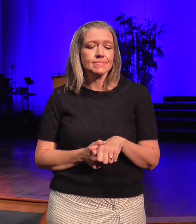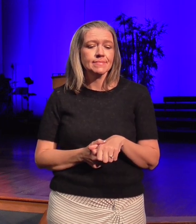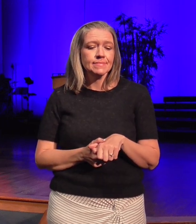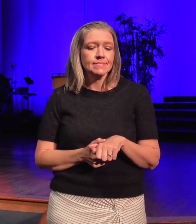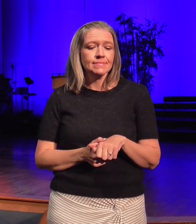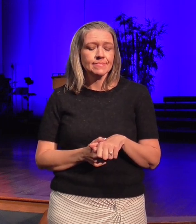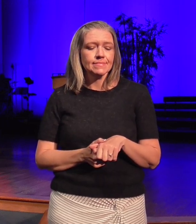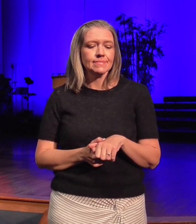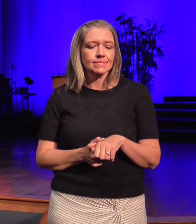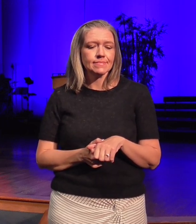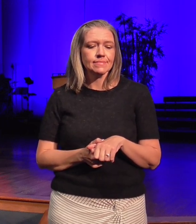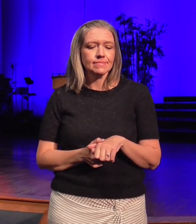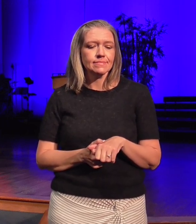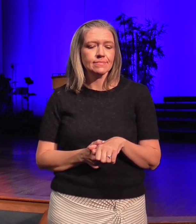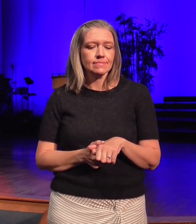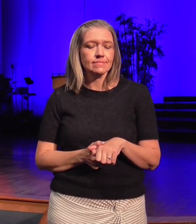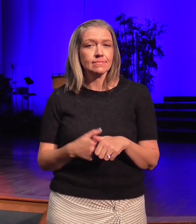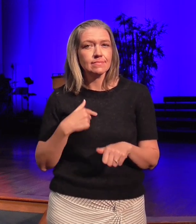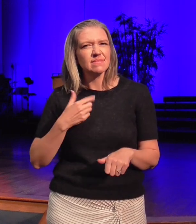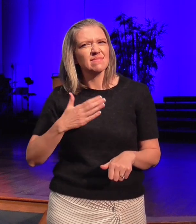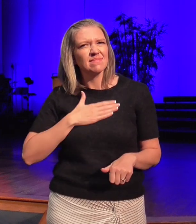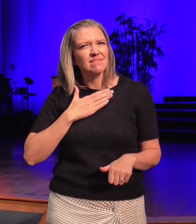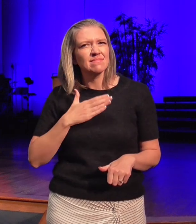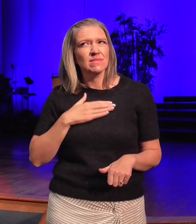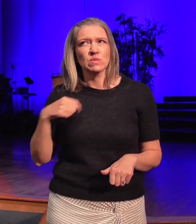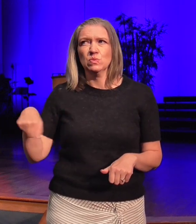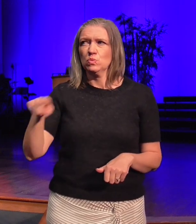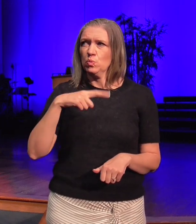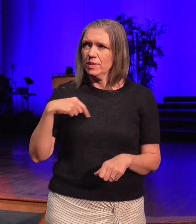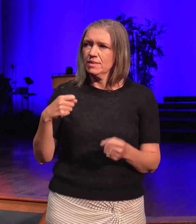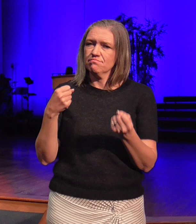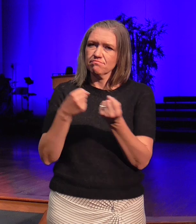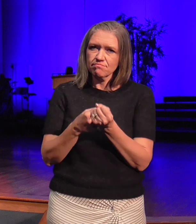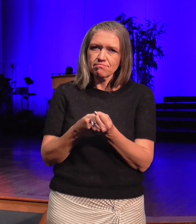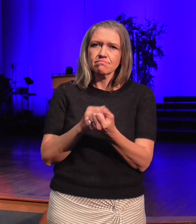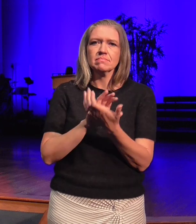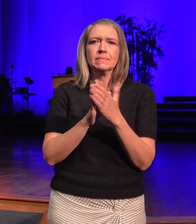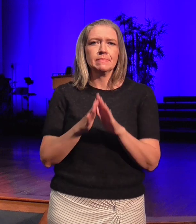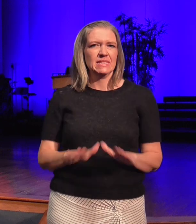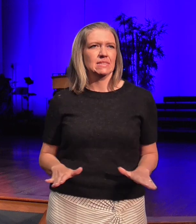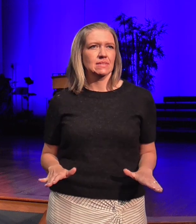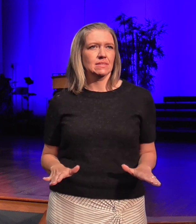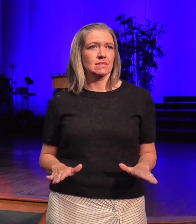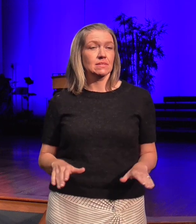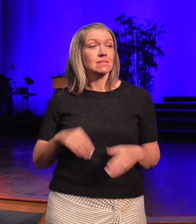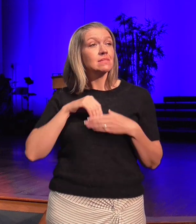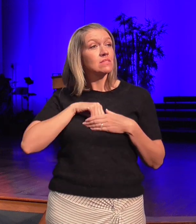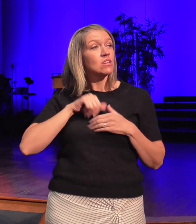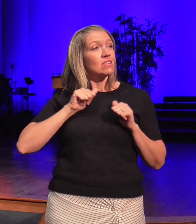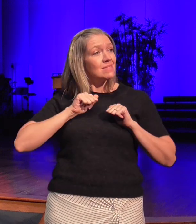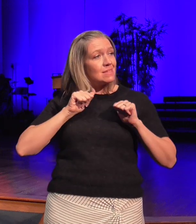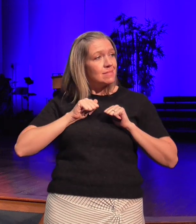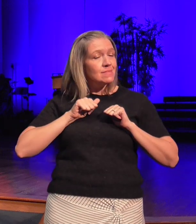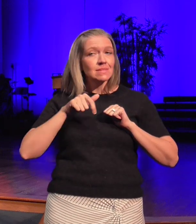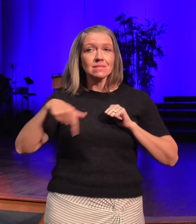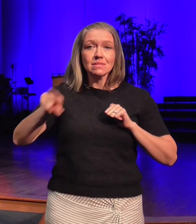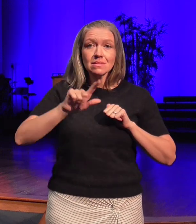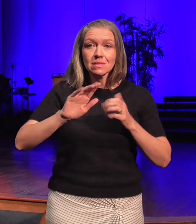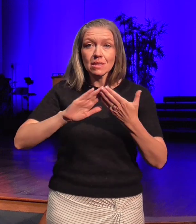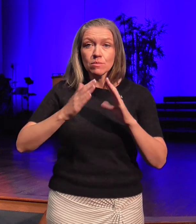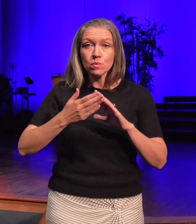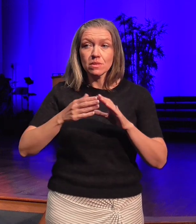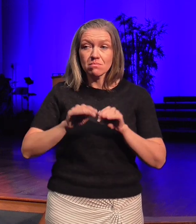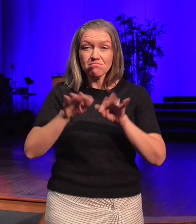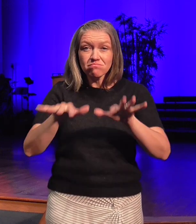And I'm glad that we stand for peace. We stand for peace within ourselves, in our community, and in our